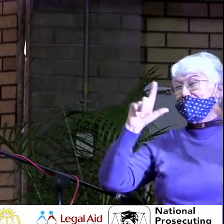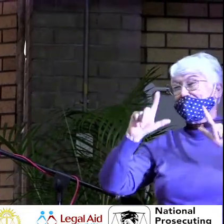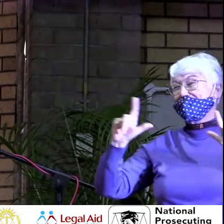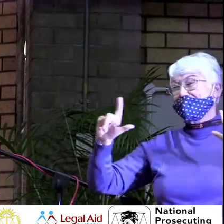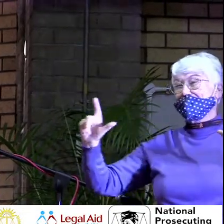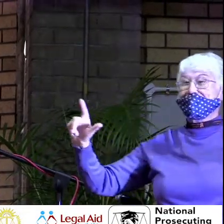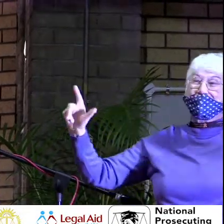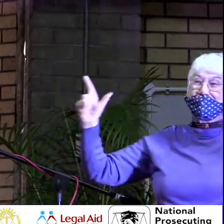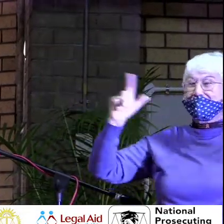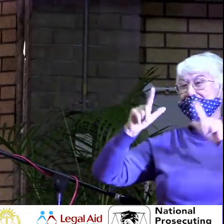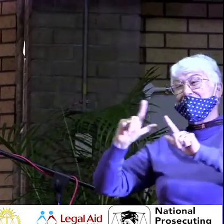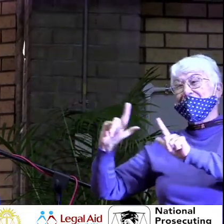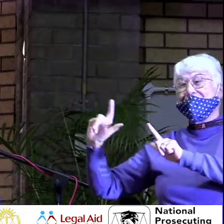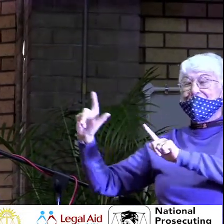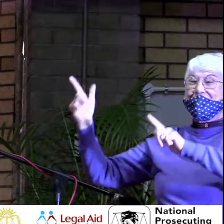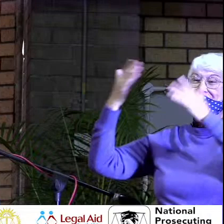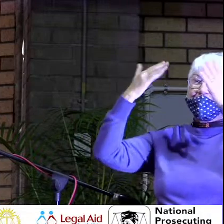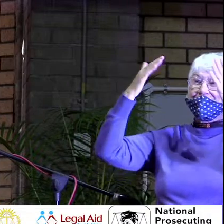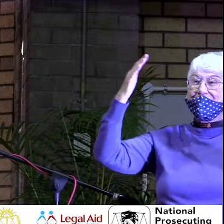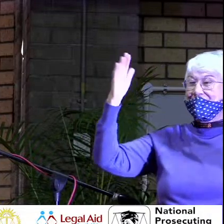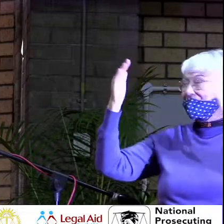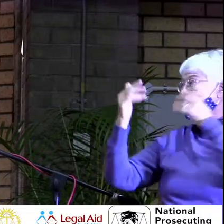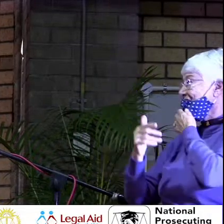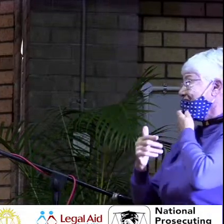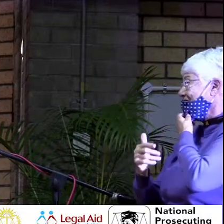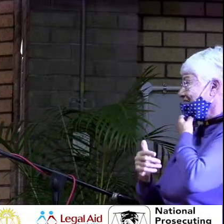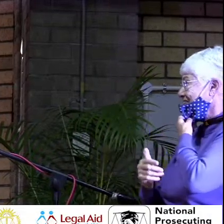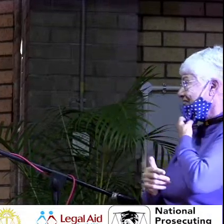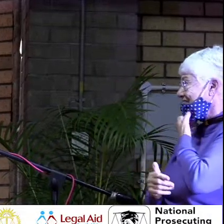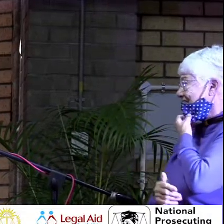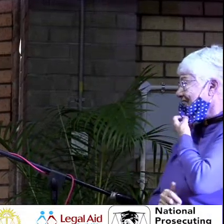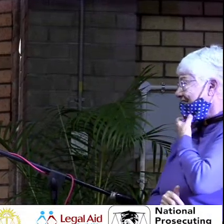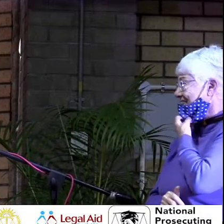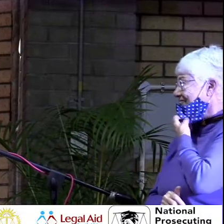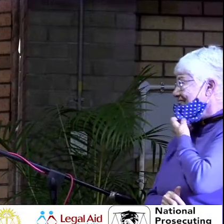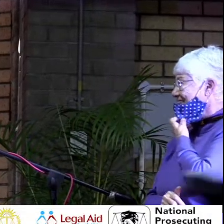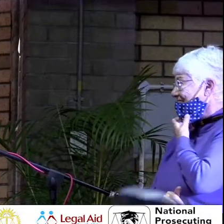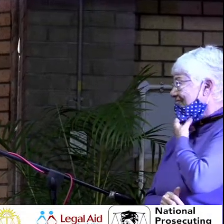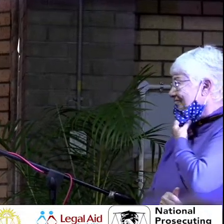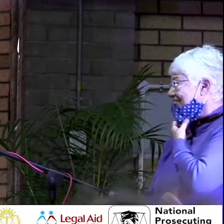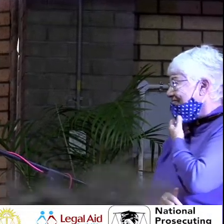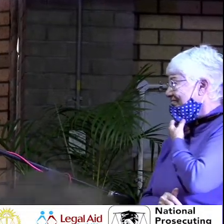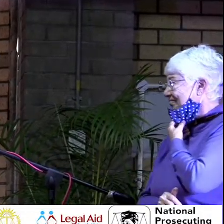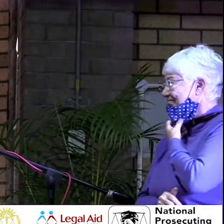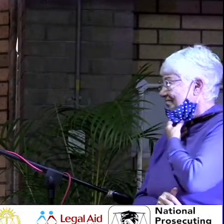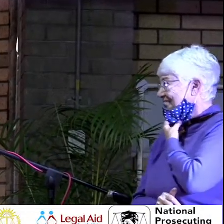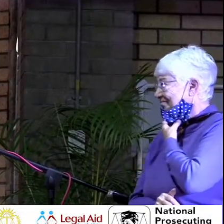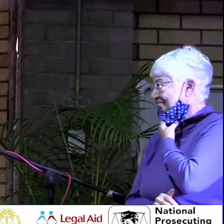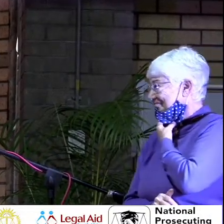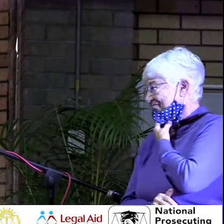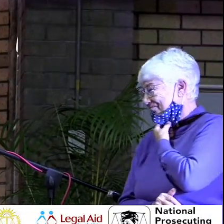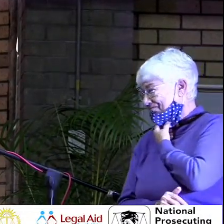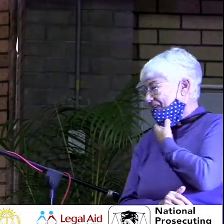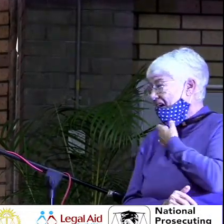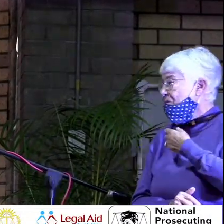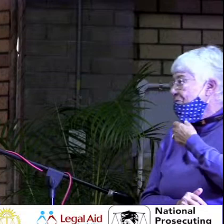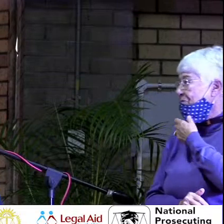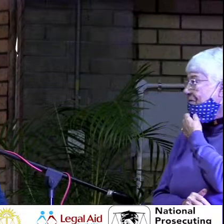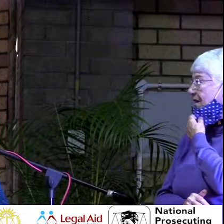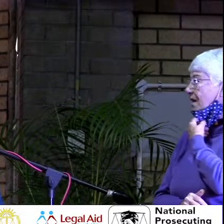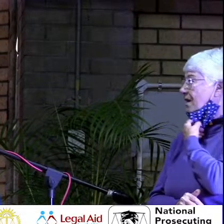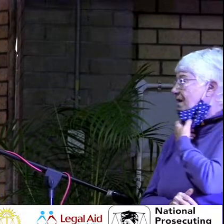Ndingu Marguerite Holzhausen. Ek is van die Trauma Center for Survivors of Violence and Torture.